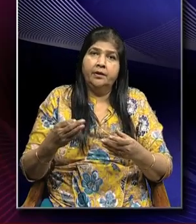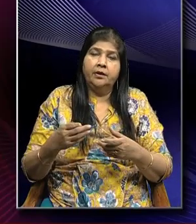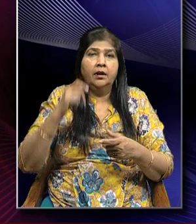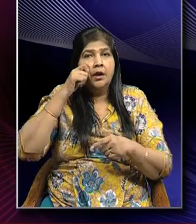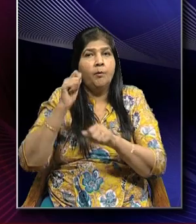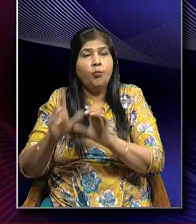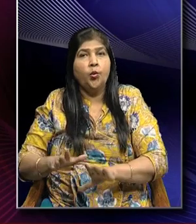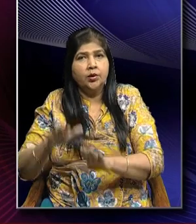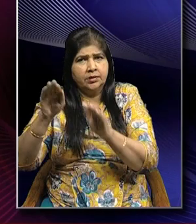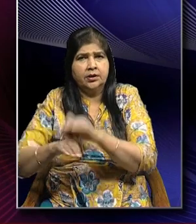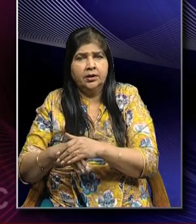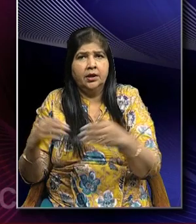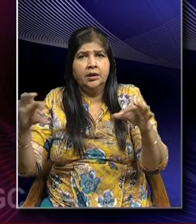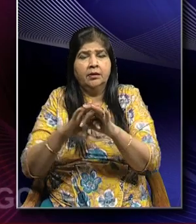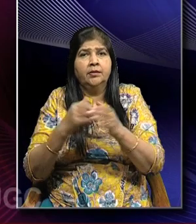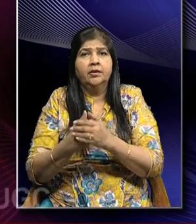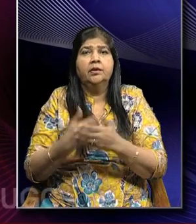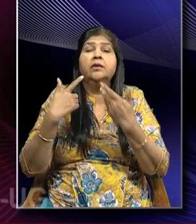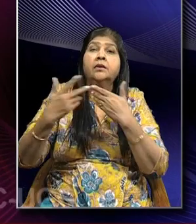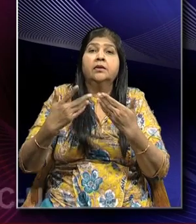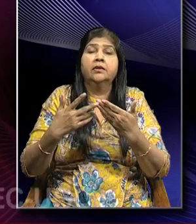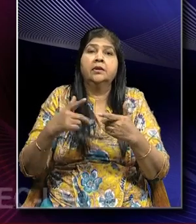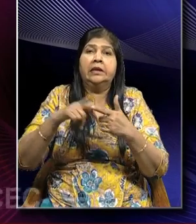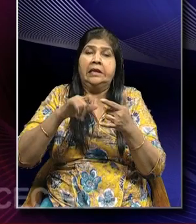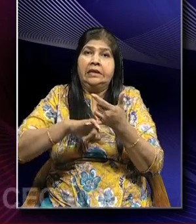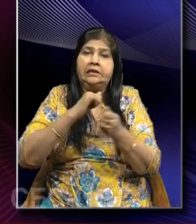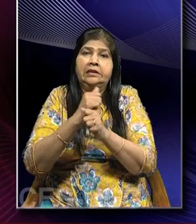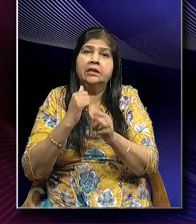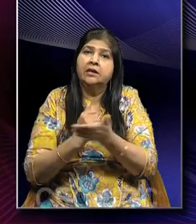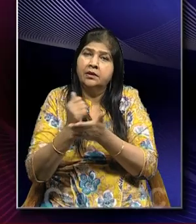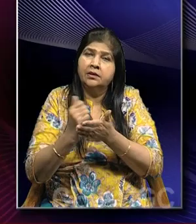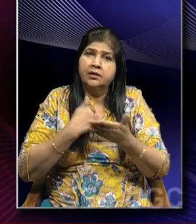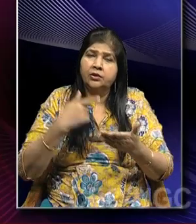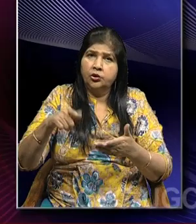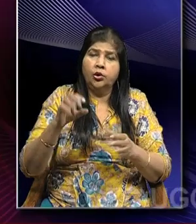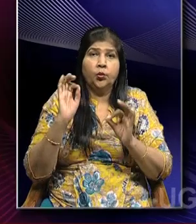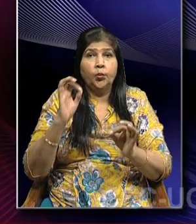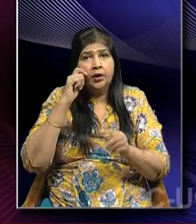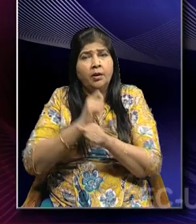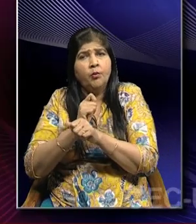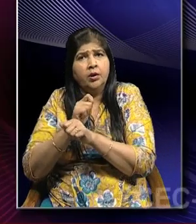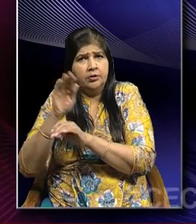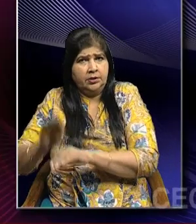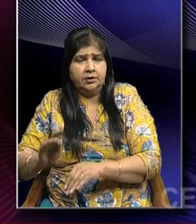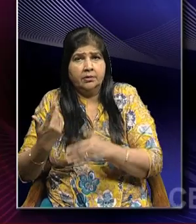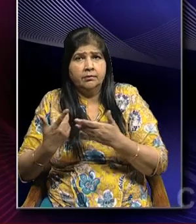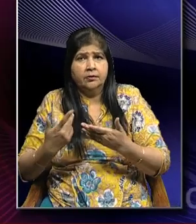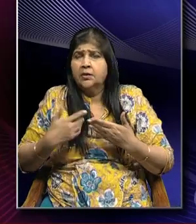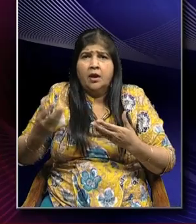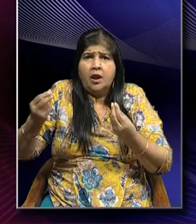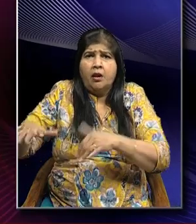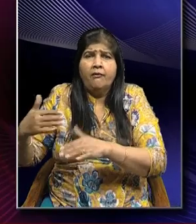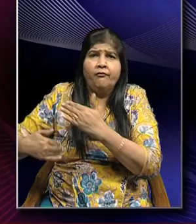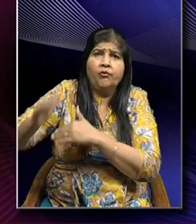retention and engagement through pursuit of ESG initiatives. You can retain your good employees. If your employees are